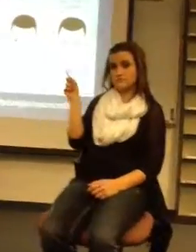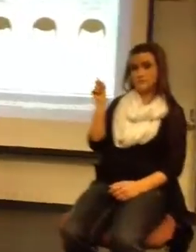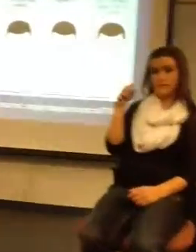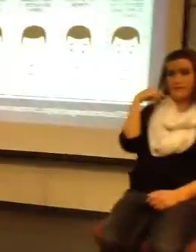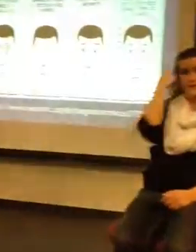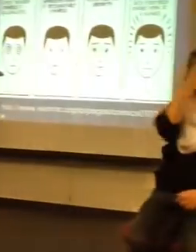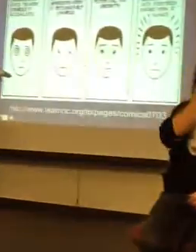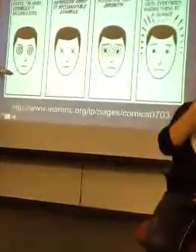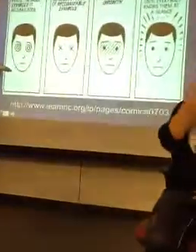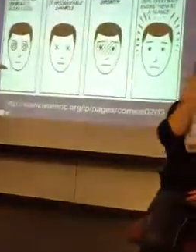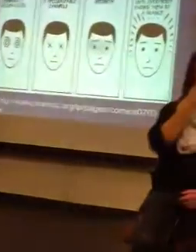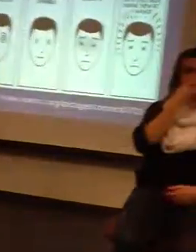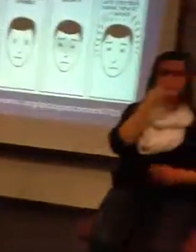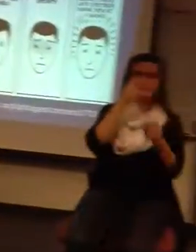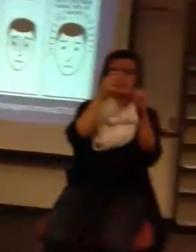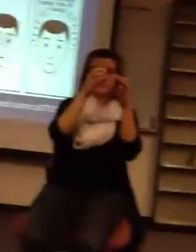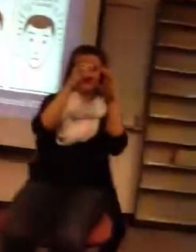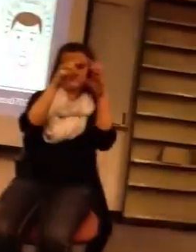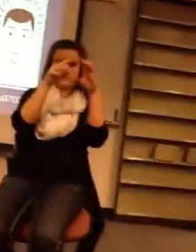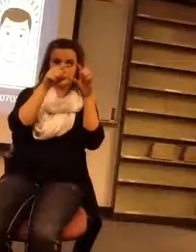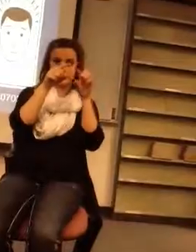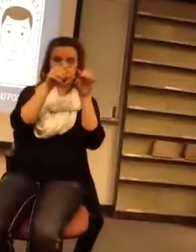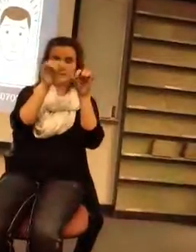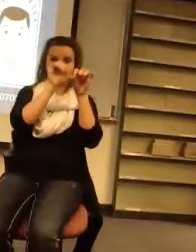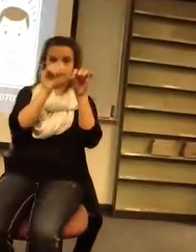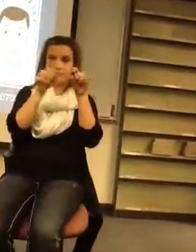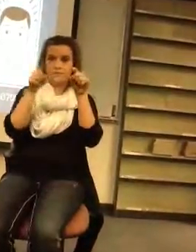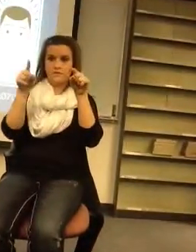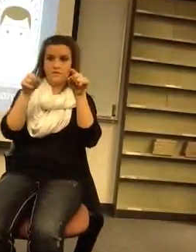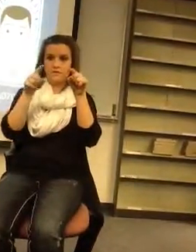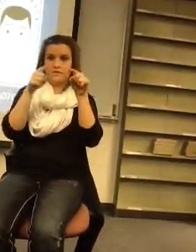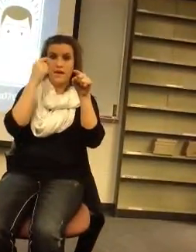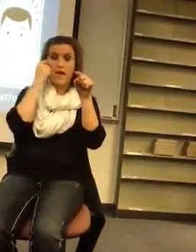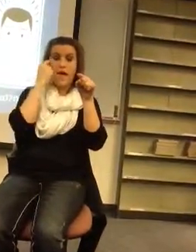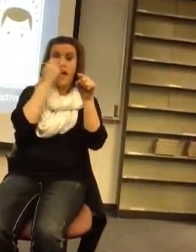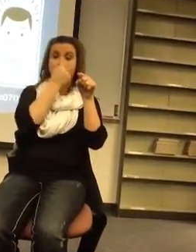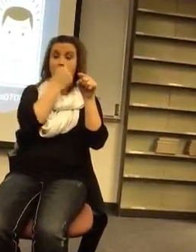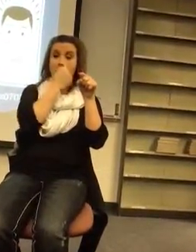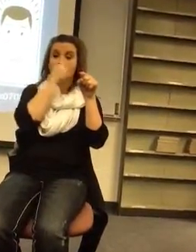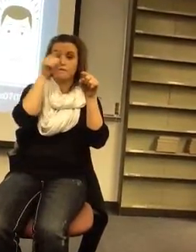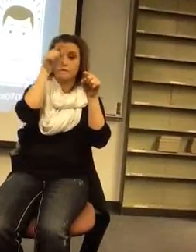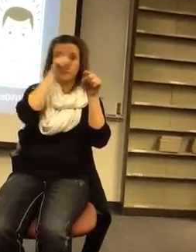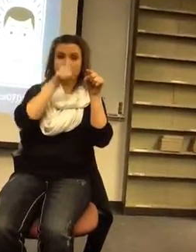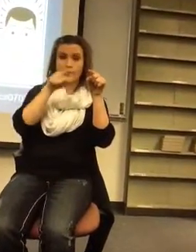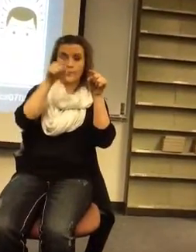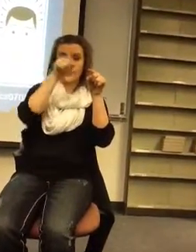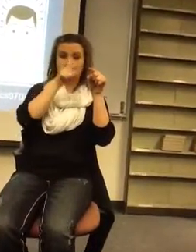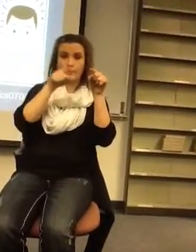repeated in all panels, but the eyes are a swirl. So what does this mean?